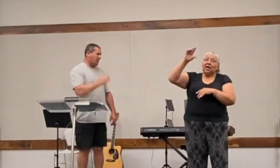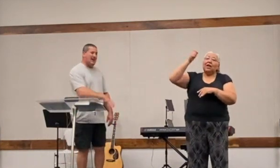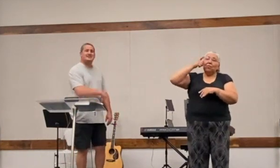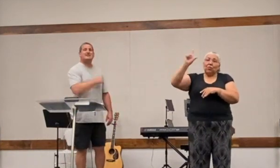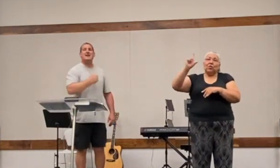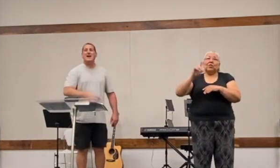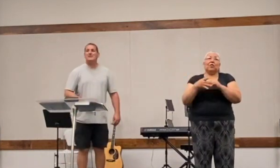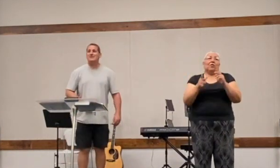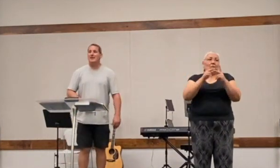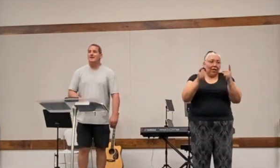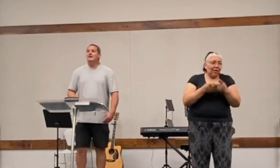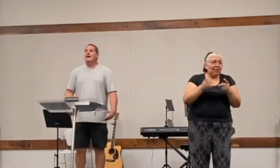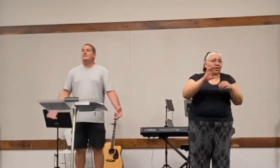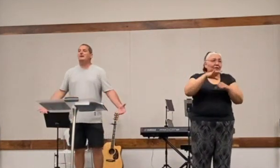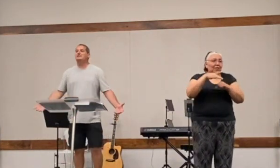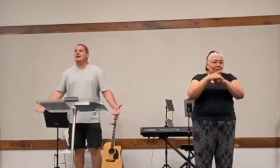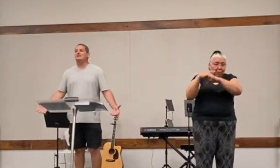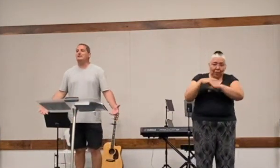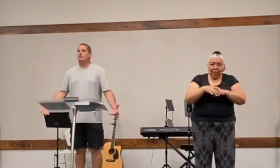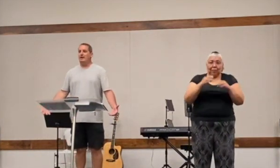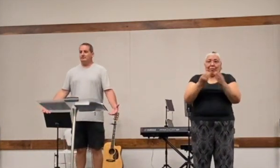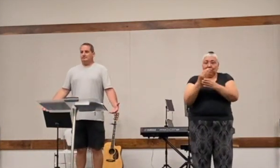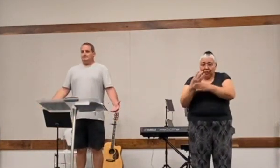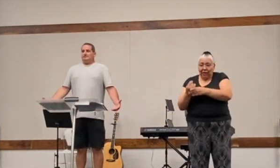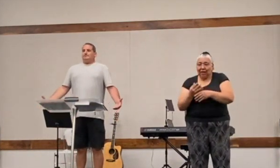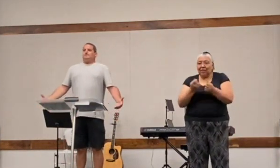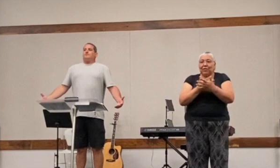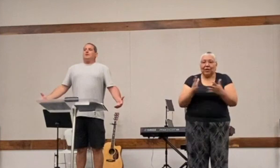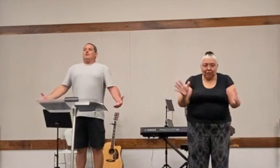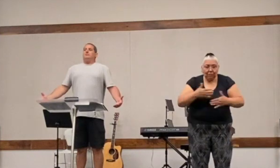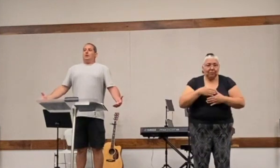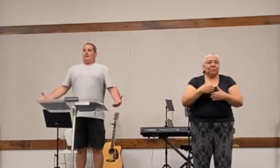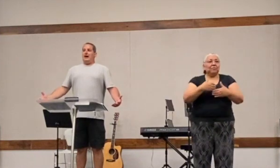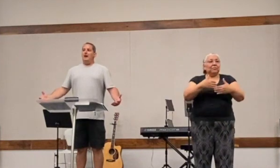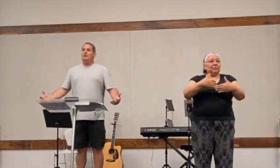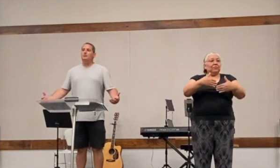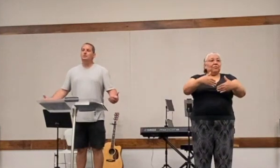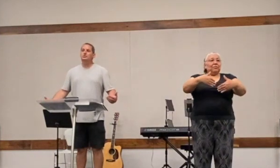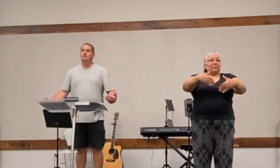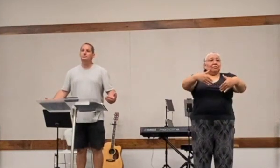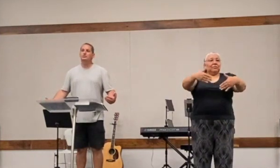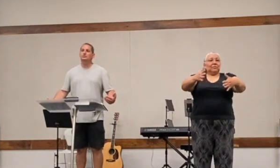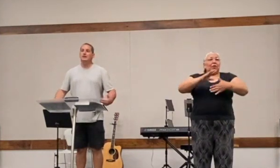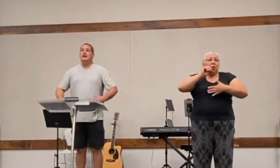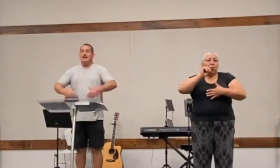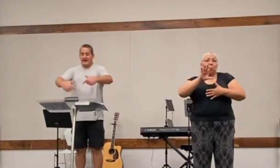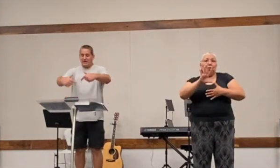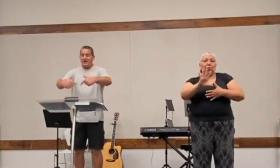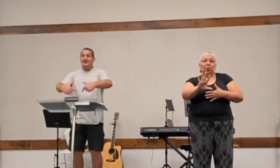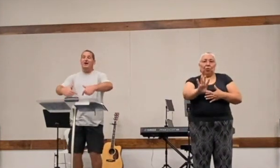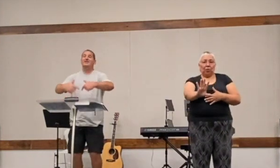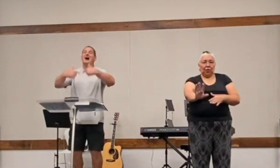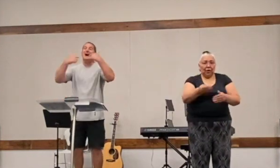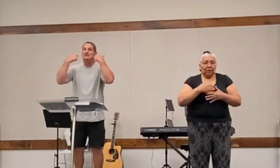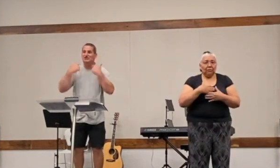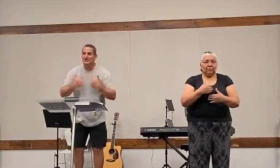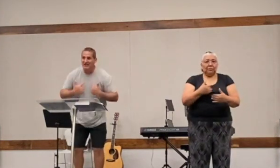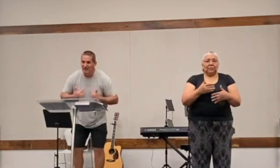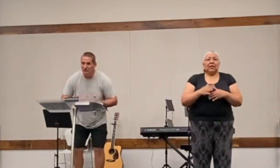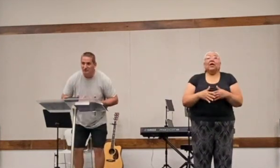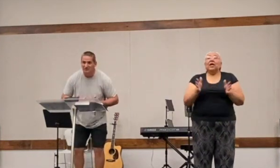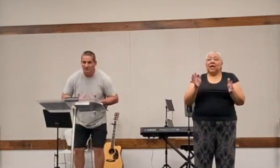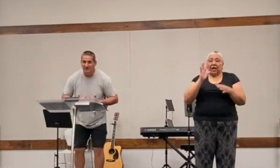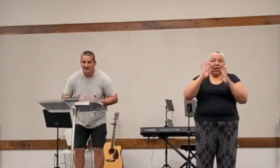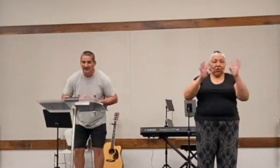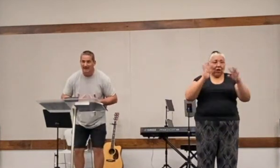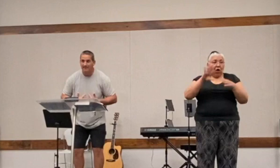places, plants, everything. Everybody take a deep breath. Blow it out. He created all the oxygen that